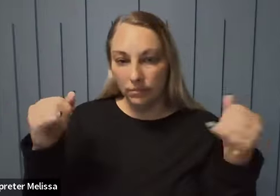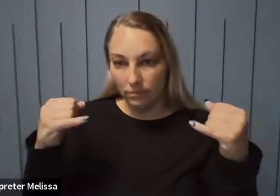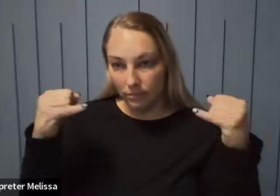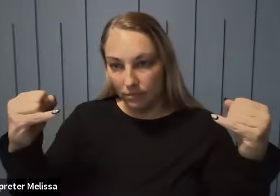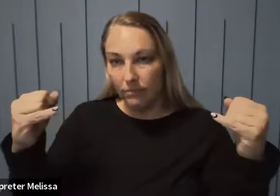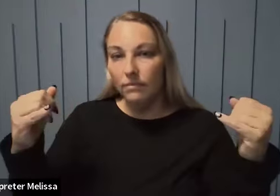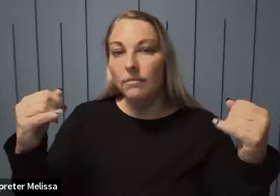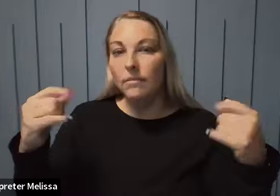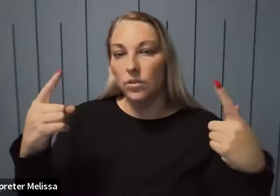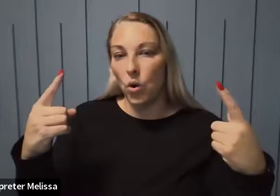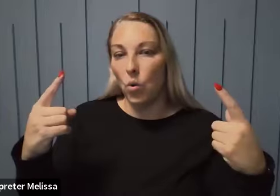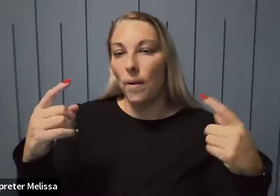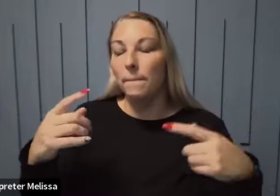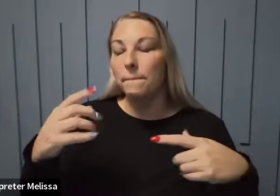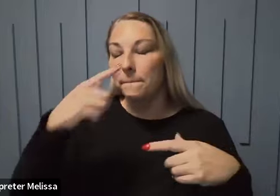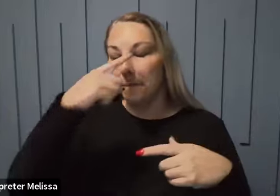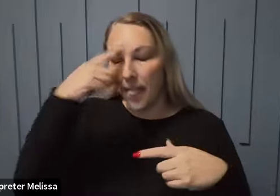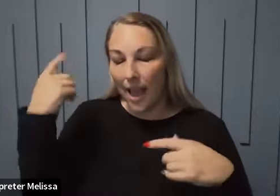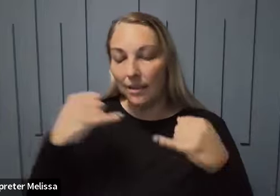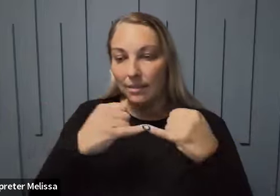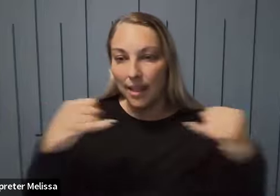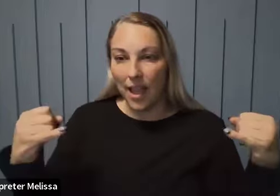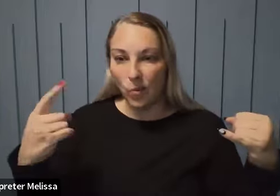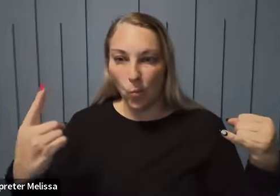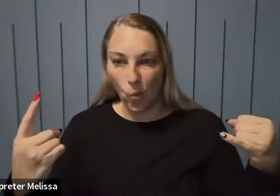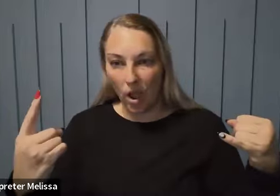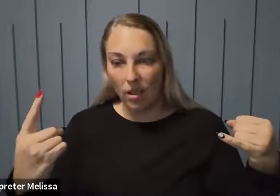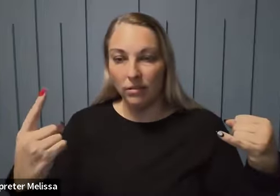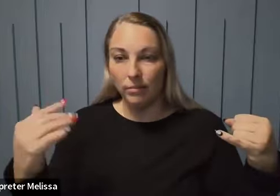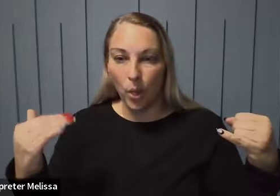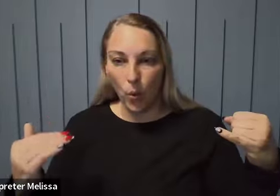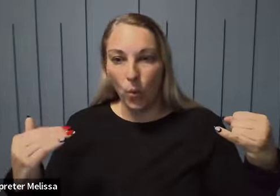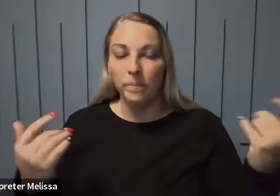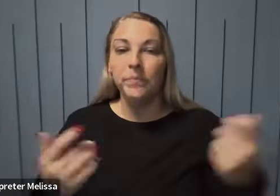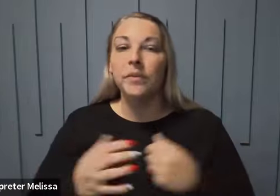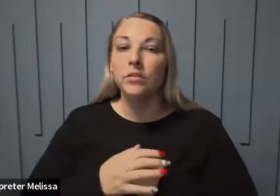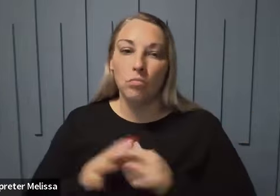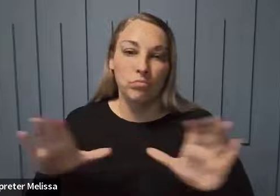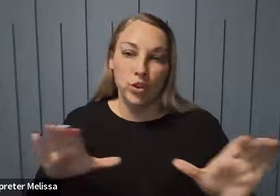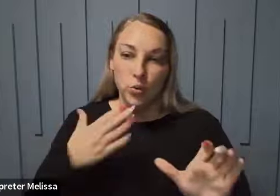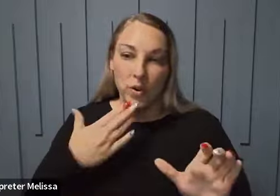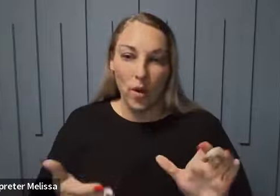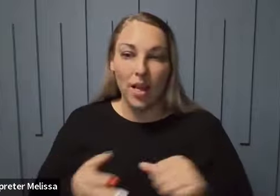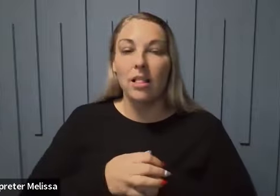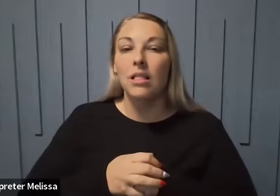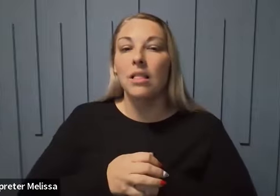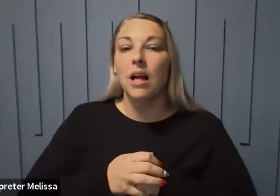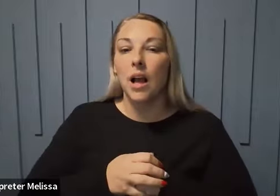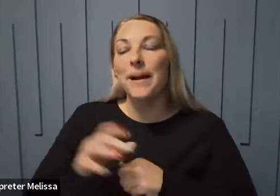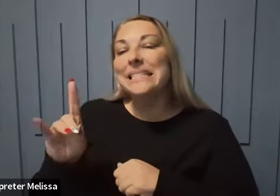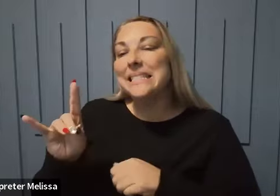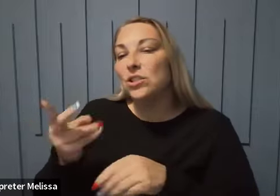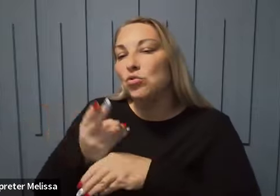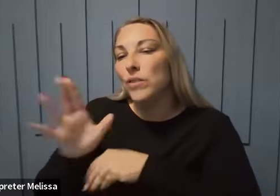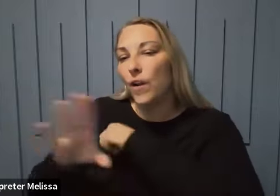is 1 grade level below that. So they're doing well. Of course, these were I did use their fall scores. So there's some A little